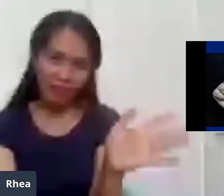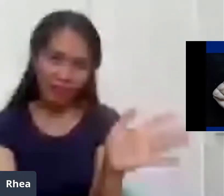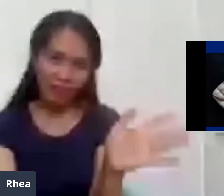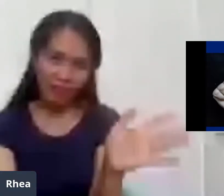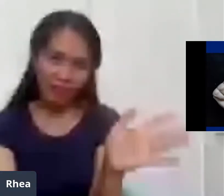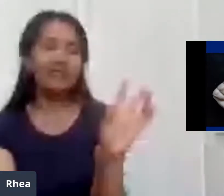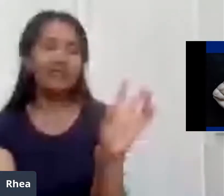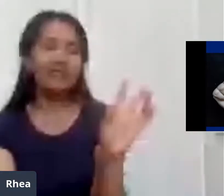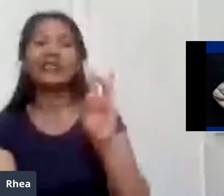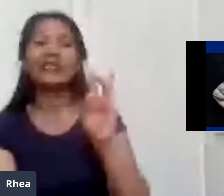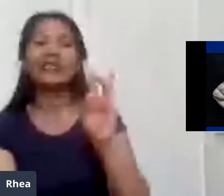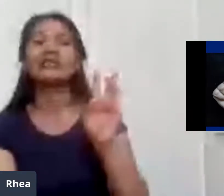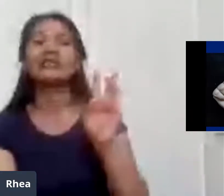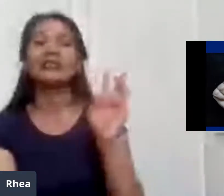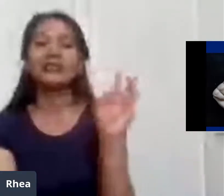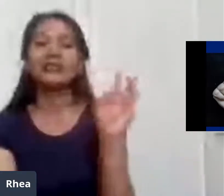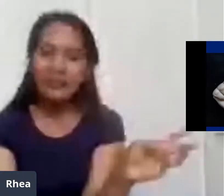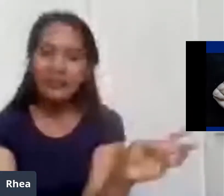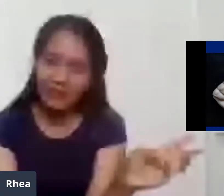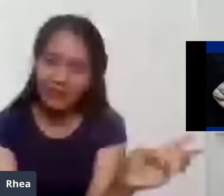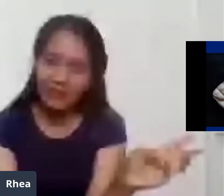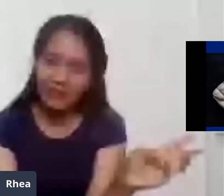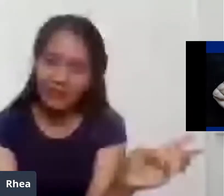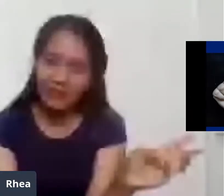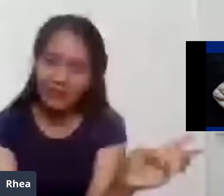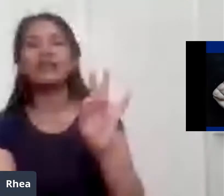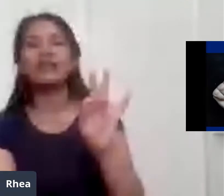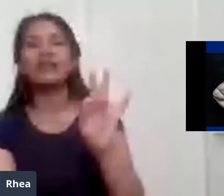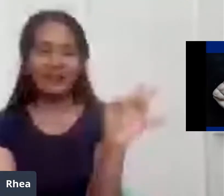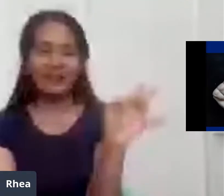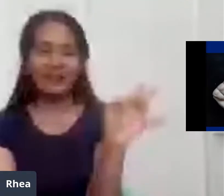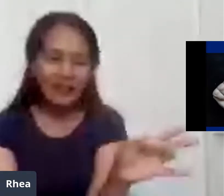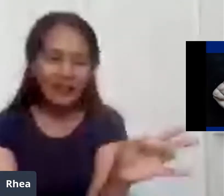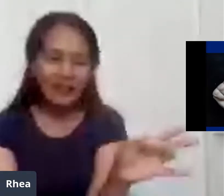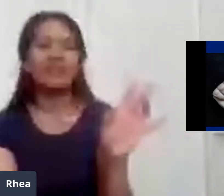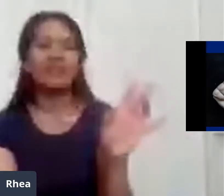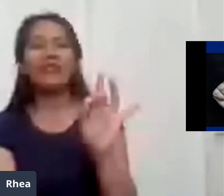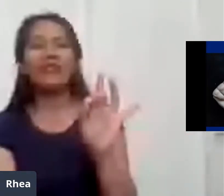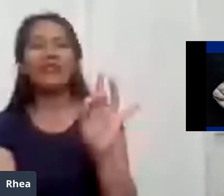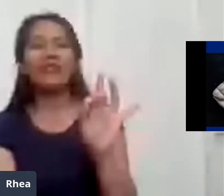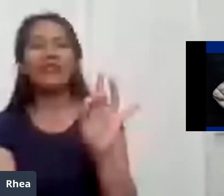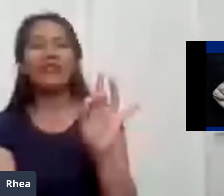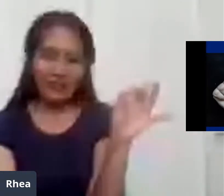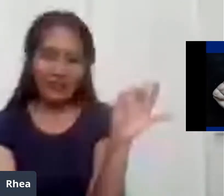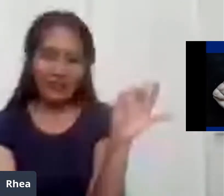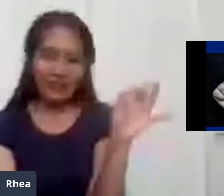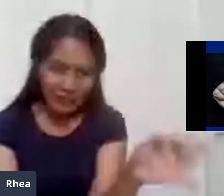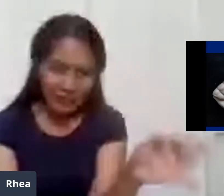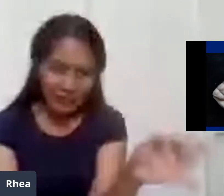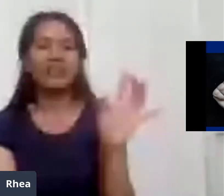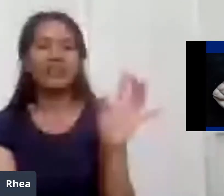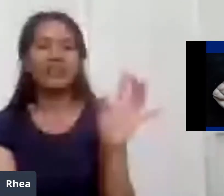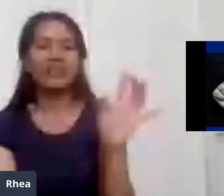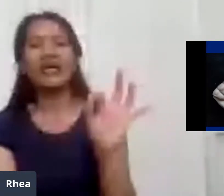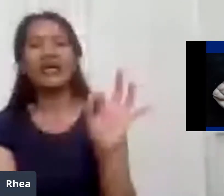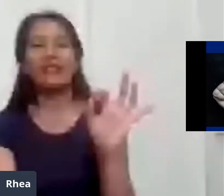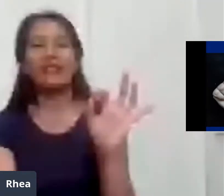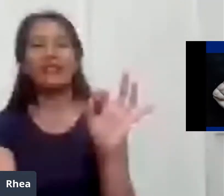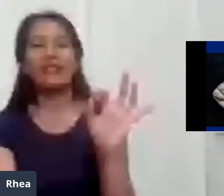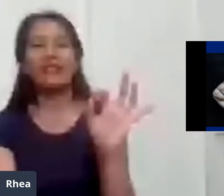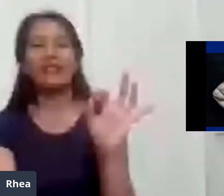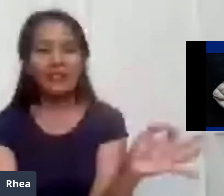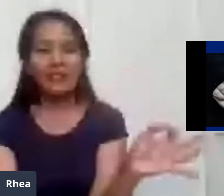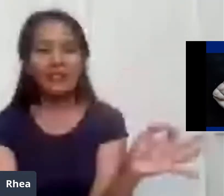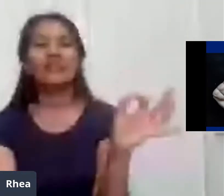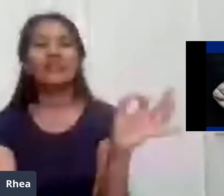be 56, 60, 7, 70, 8, 80,